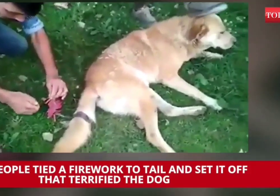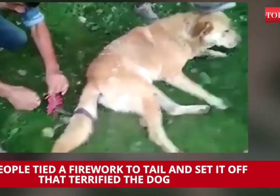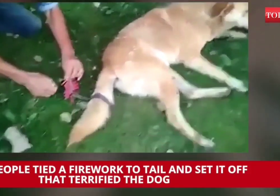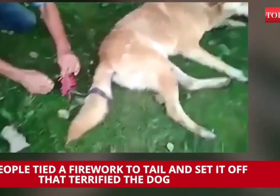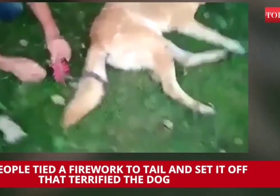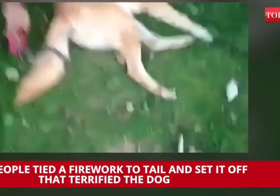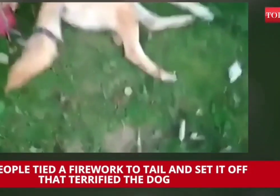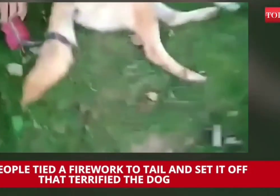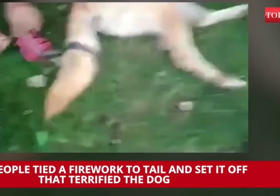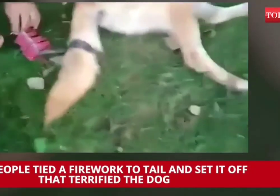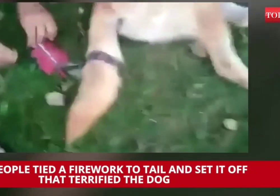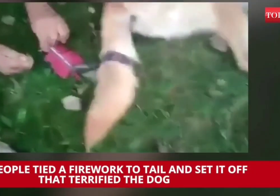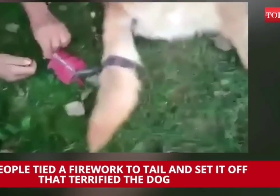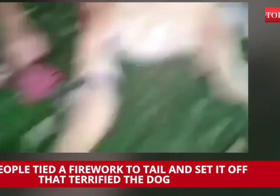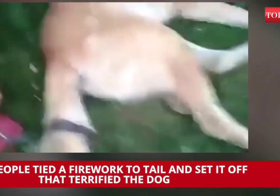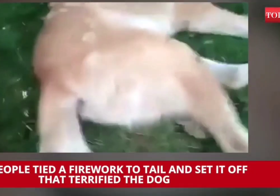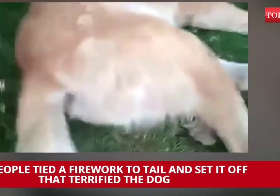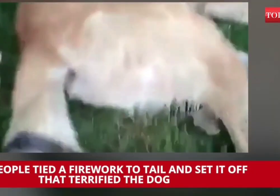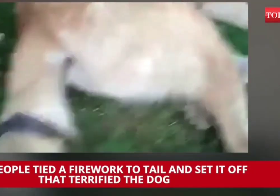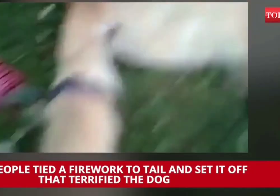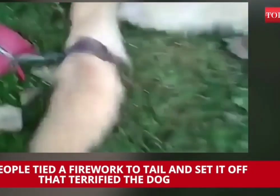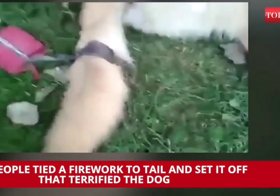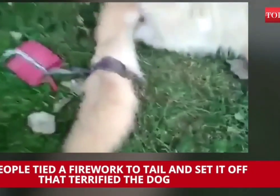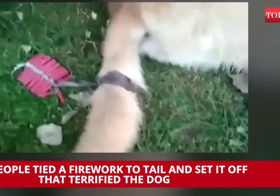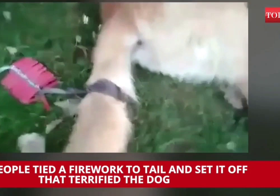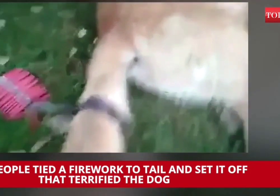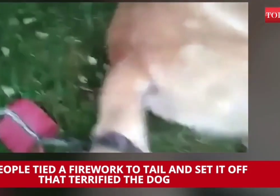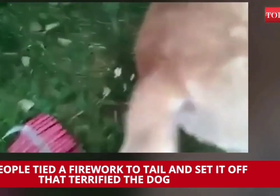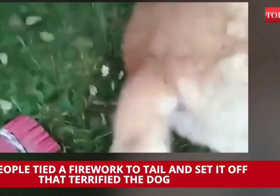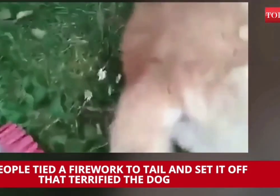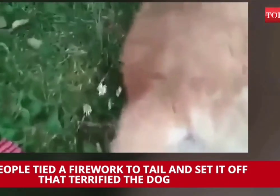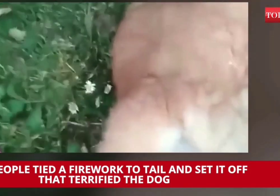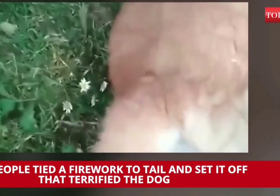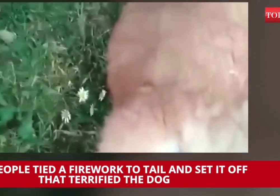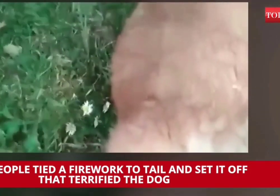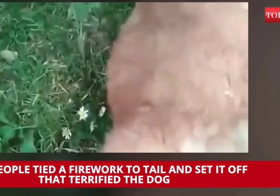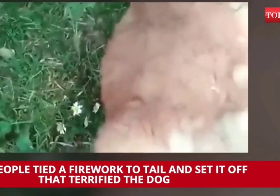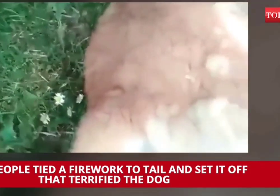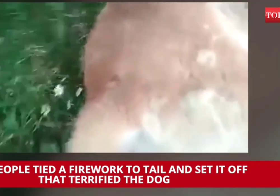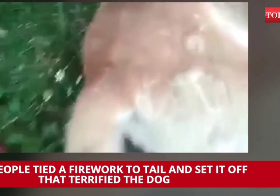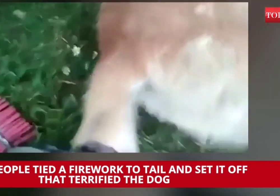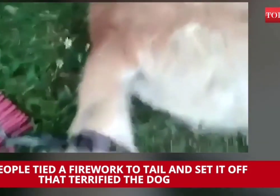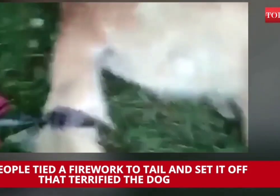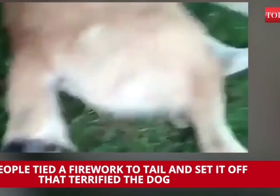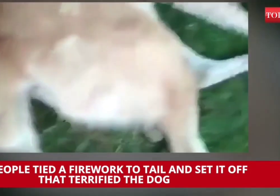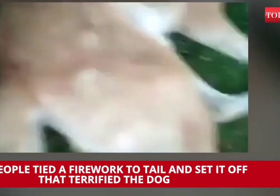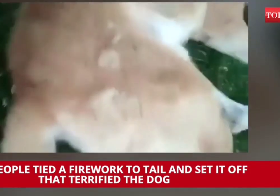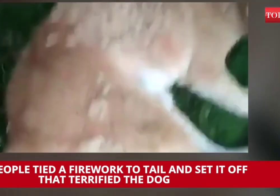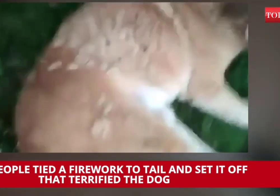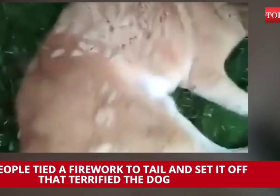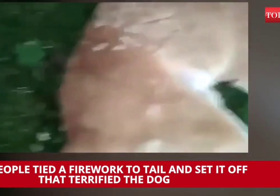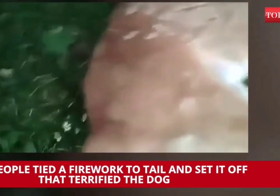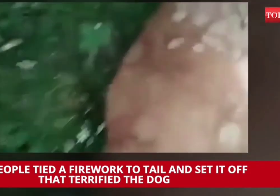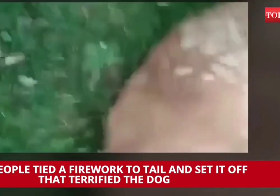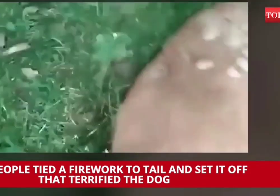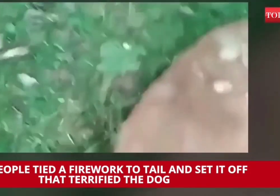This video is made for the first time video.